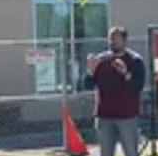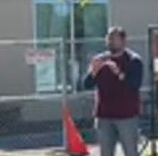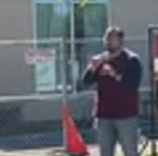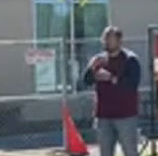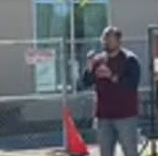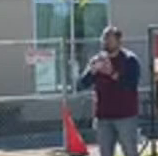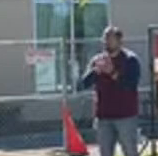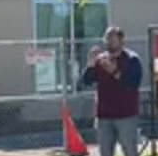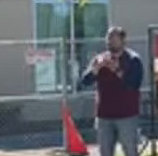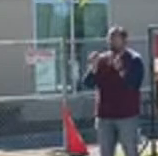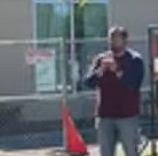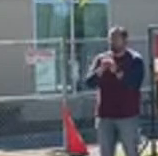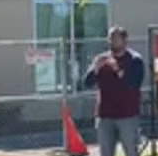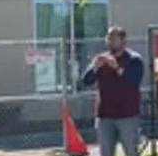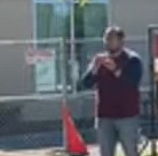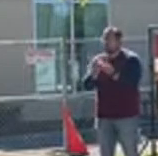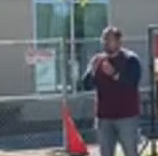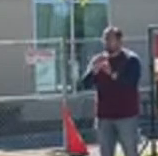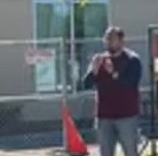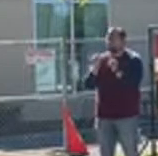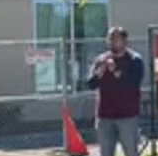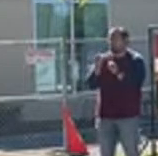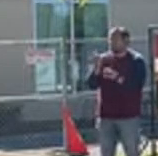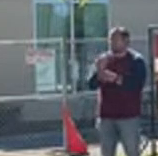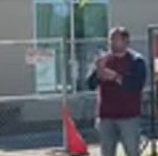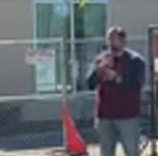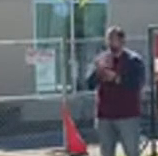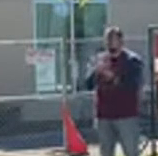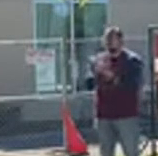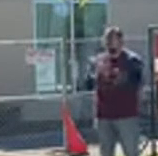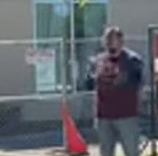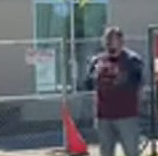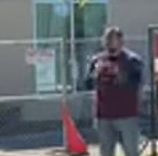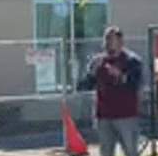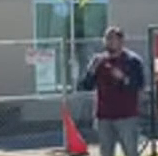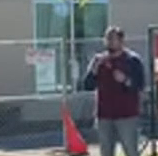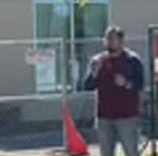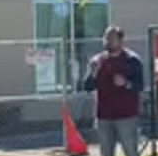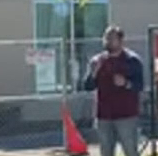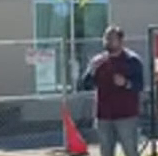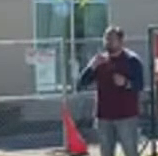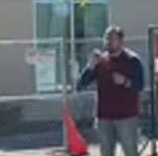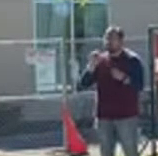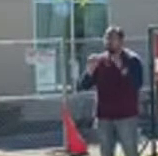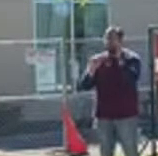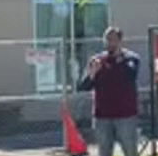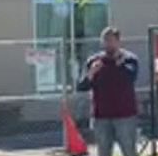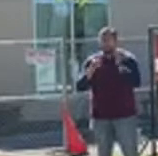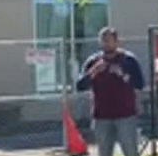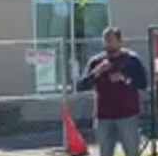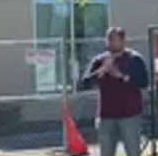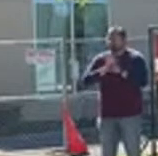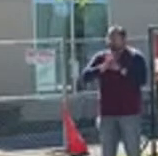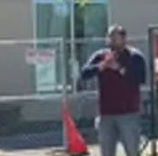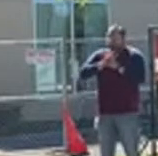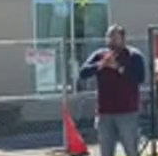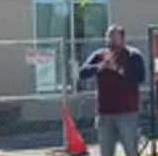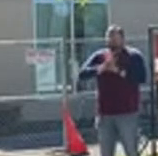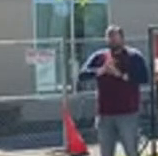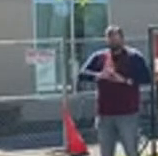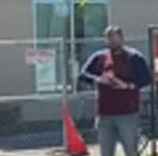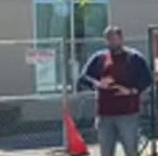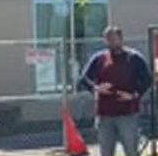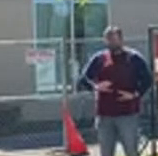with the district and work with somebody as consistent and solid as Joe, my blood pressure drops about 10 points when that